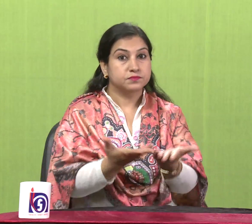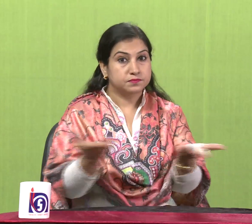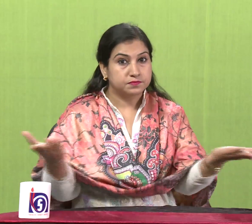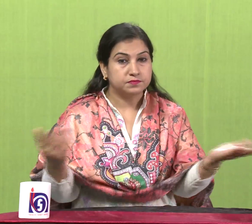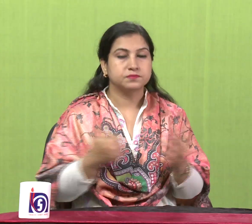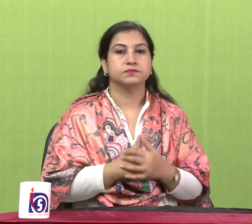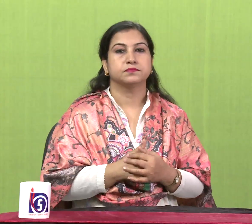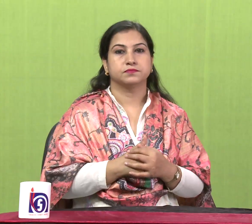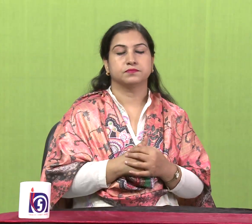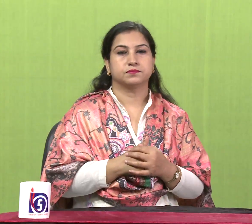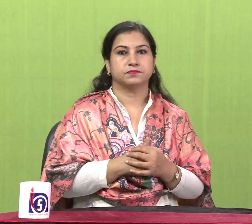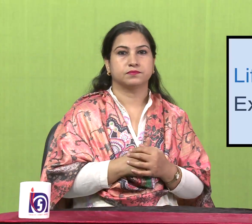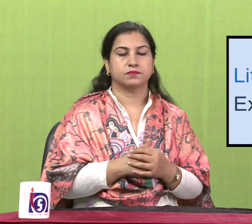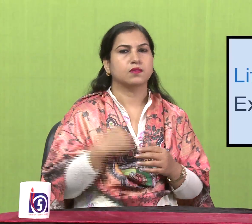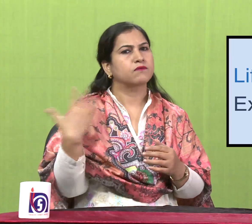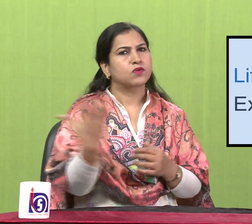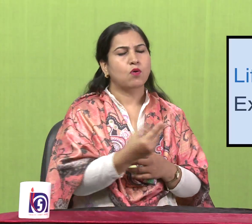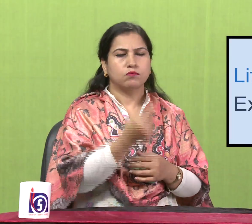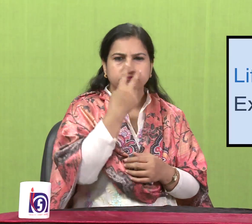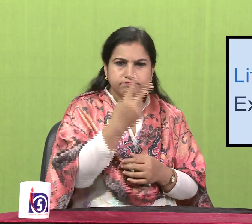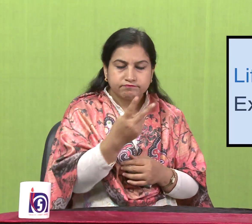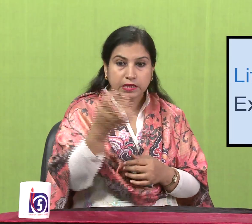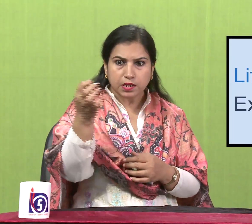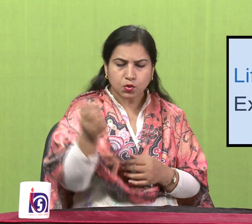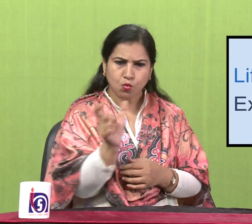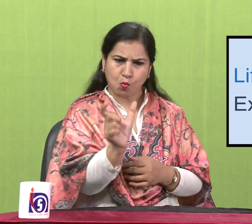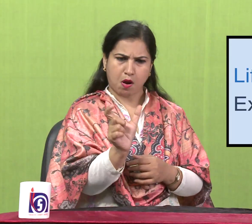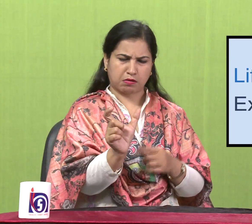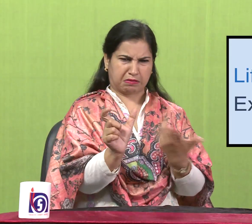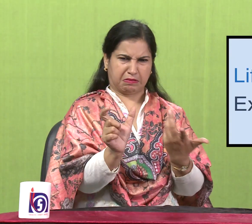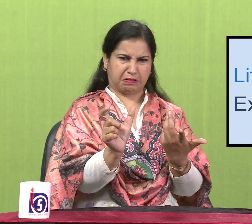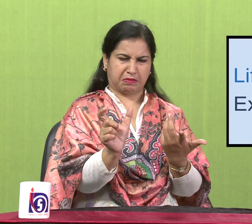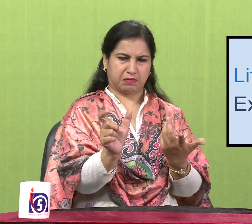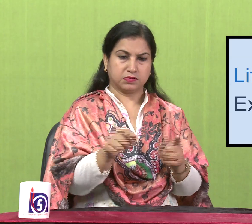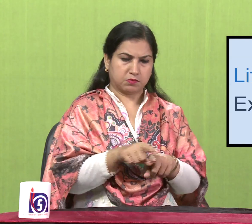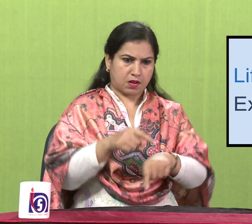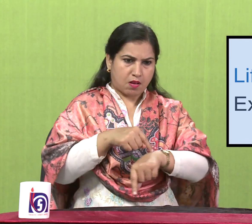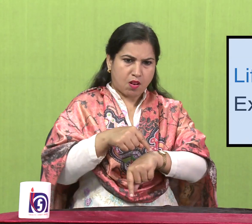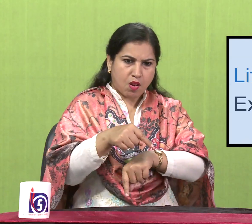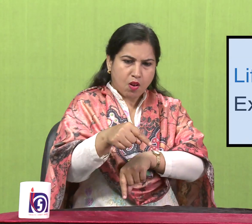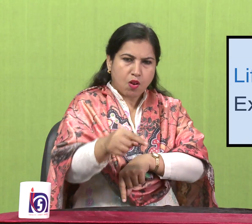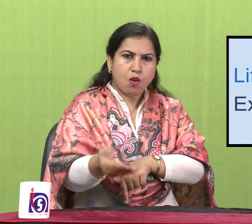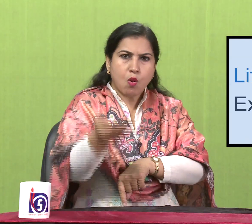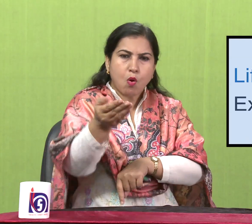Learners, we just come across a new term, life expectancy.